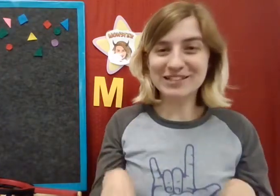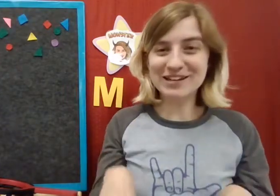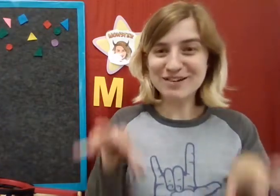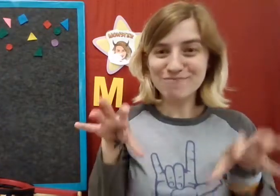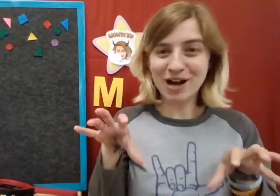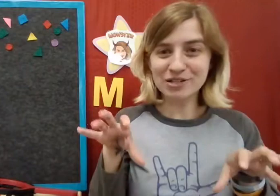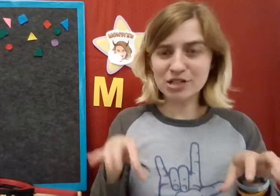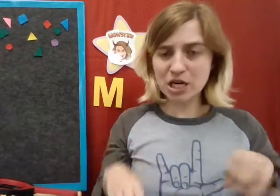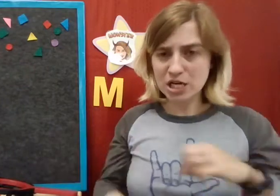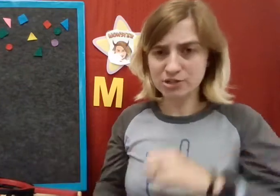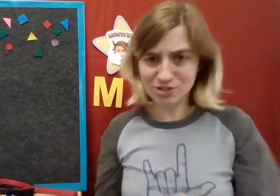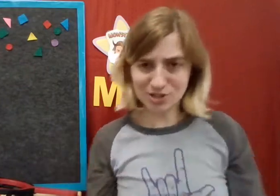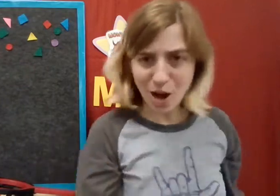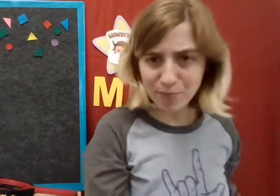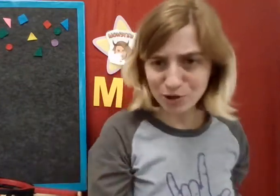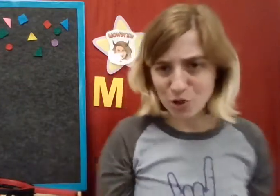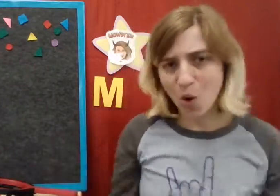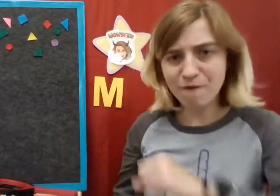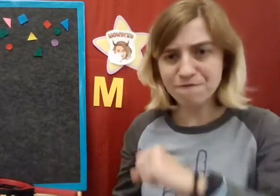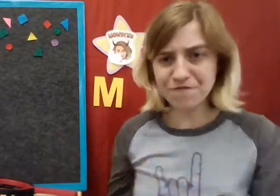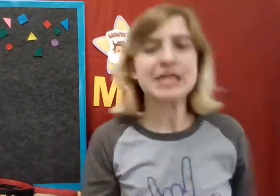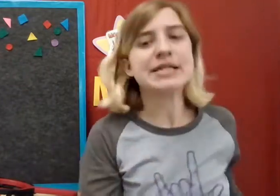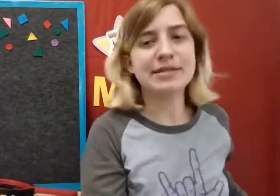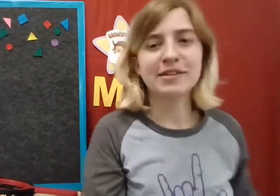Monster, monster, stomp your feet.